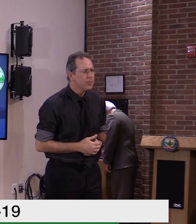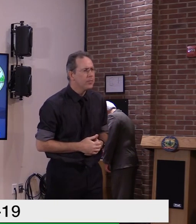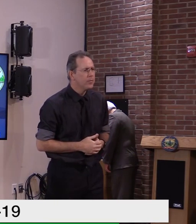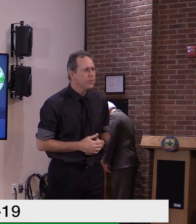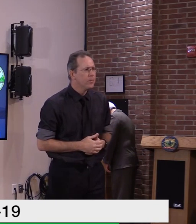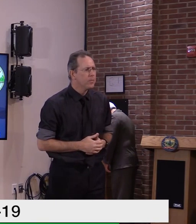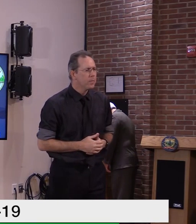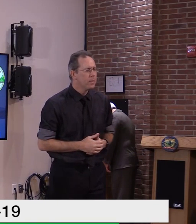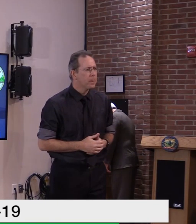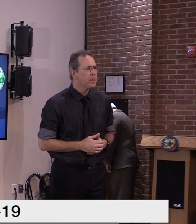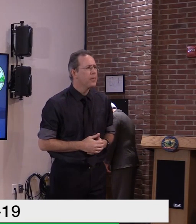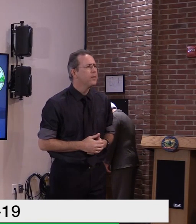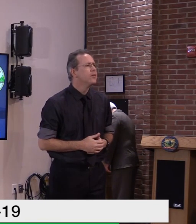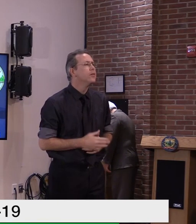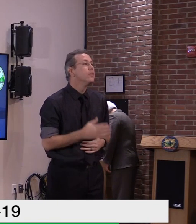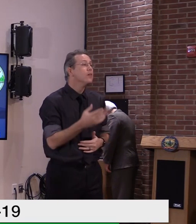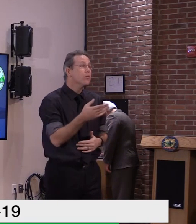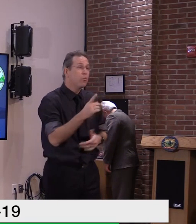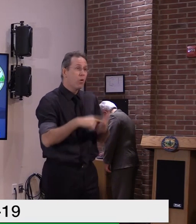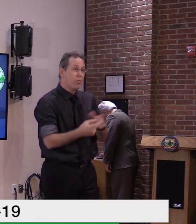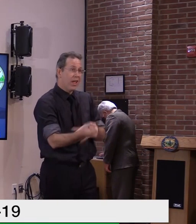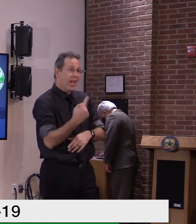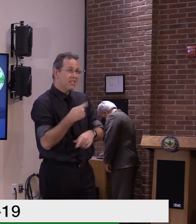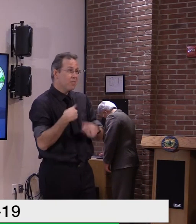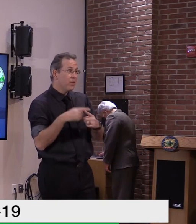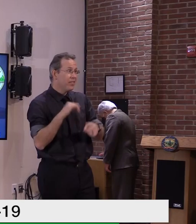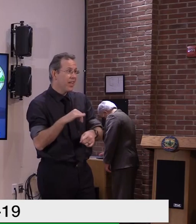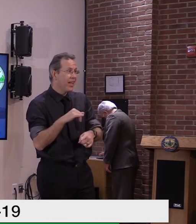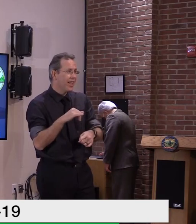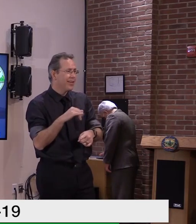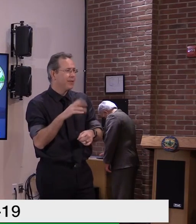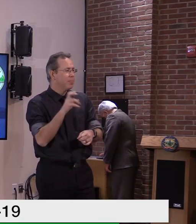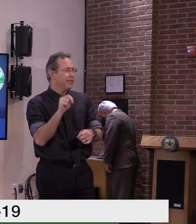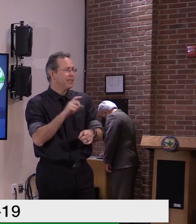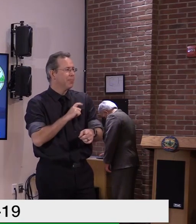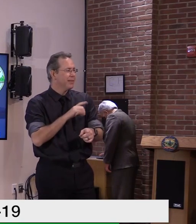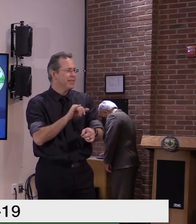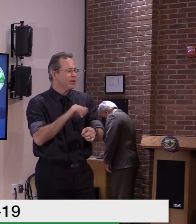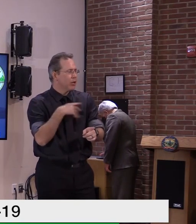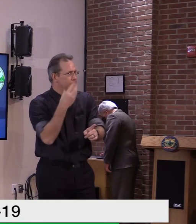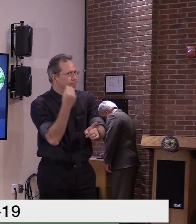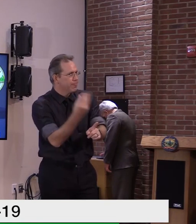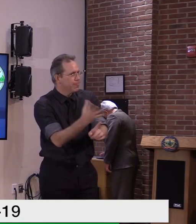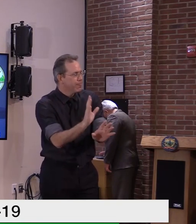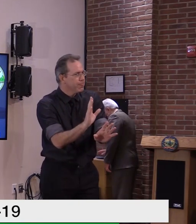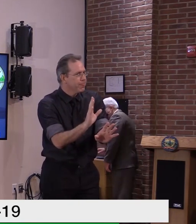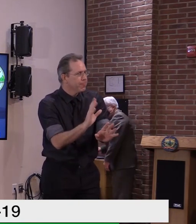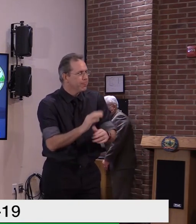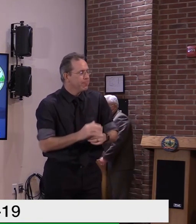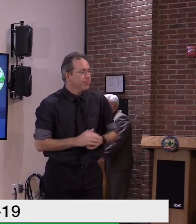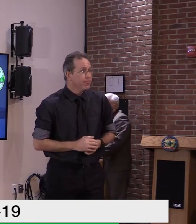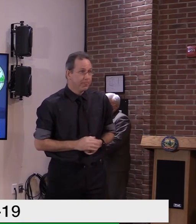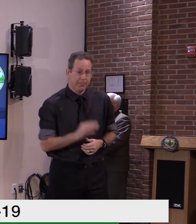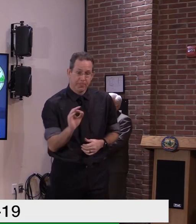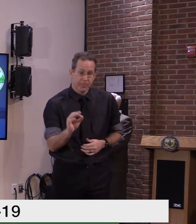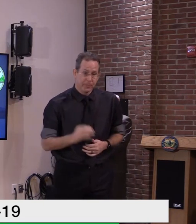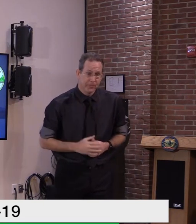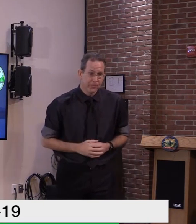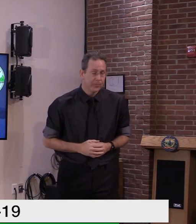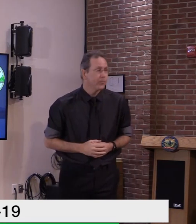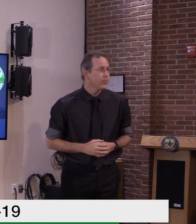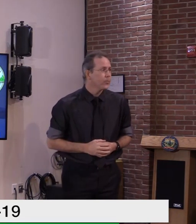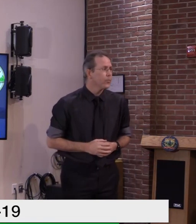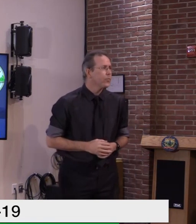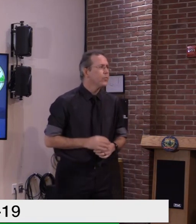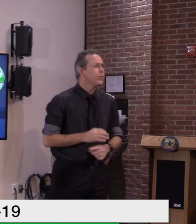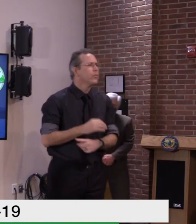no matter what that setting be around the state. Thank you. Just one more thing. We are